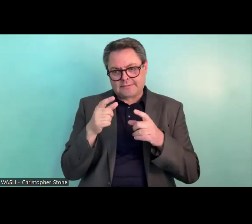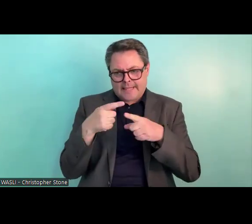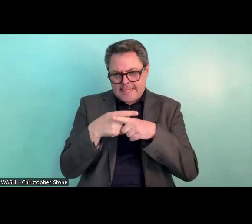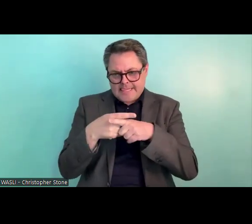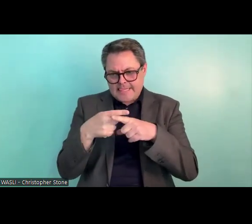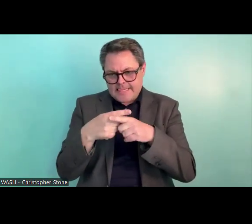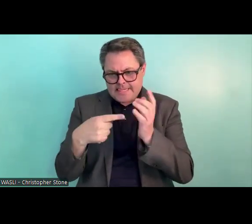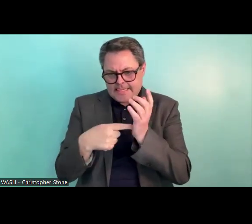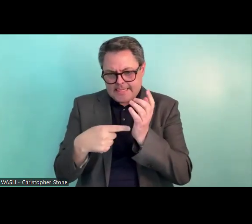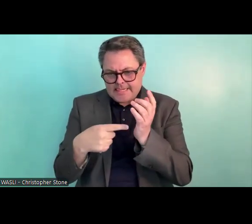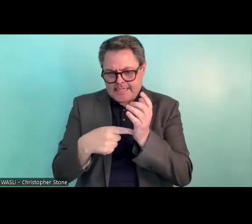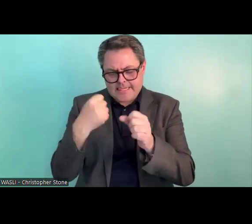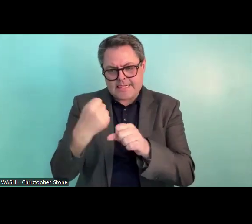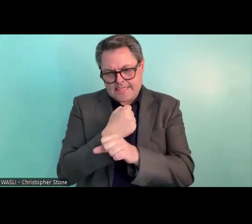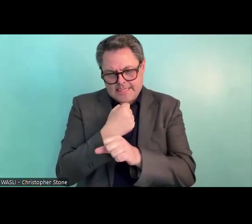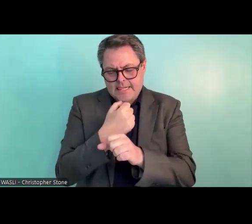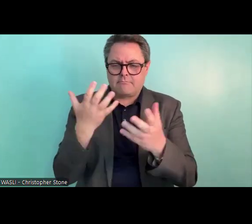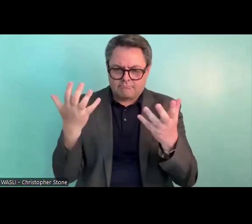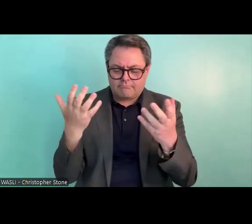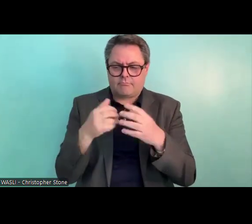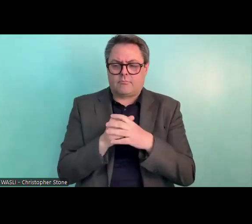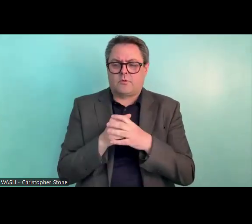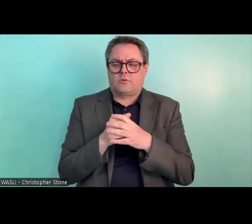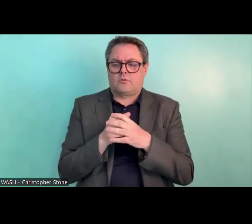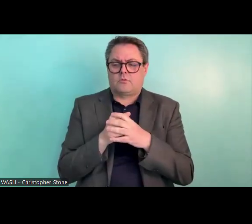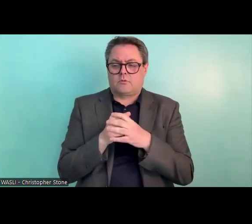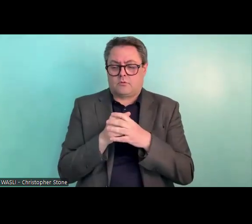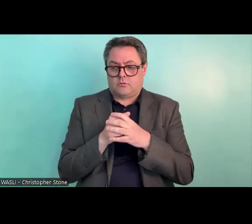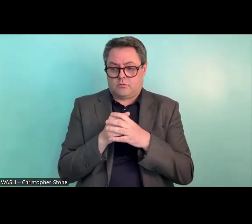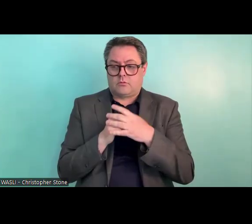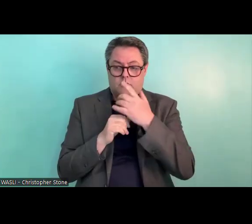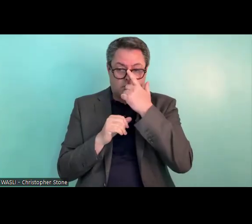So far this meeting has been somewhat complicated.